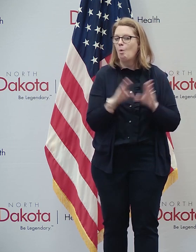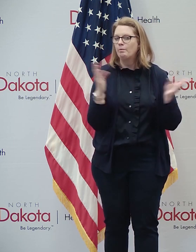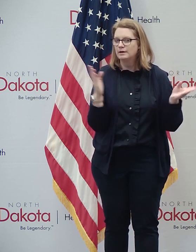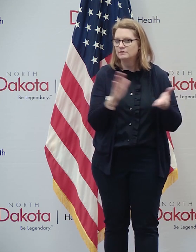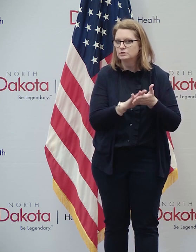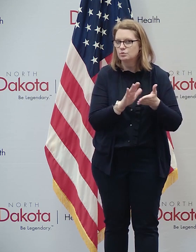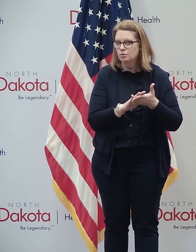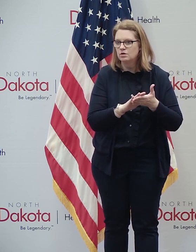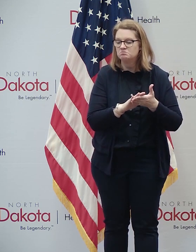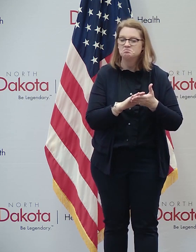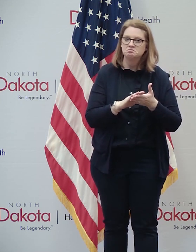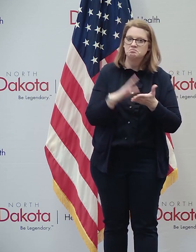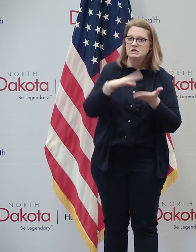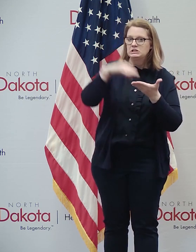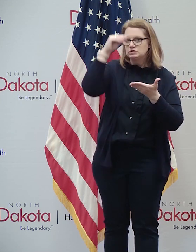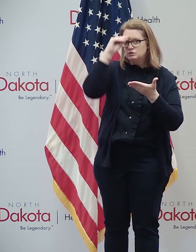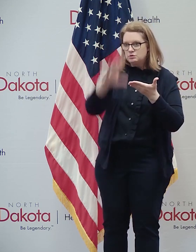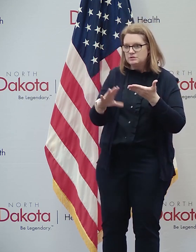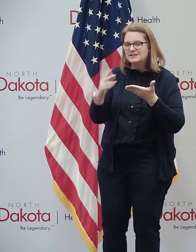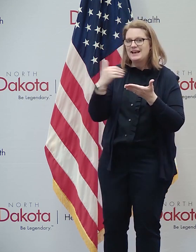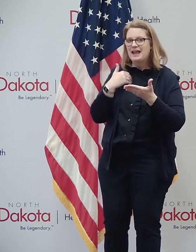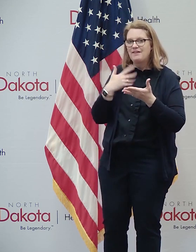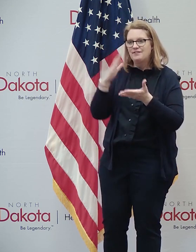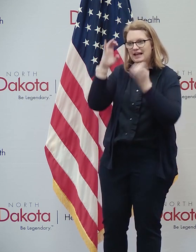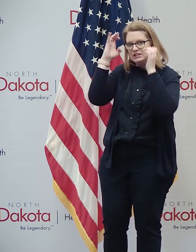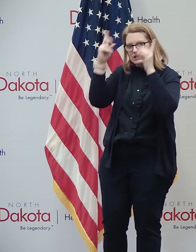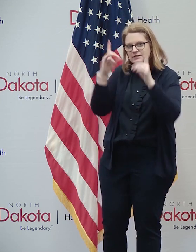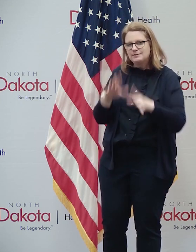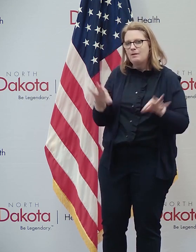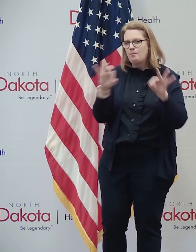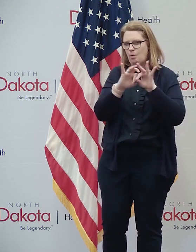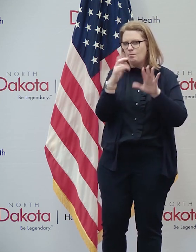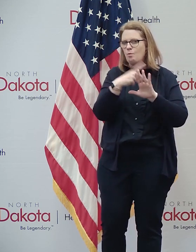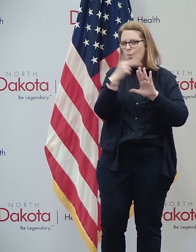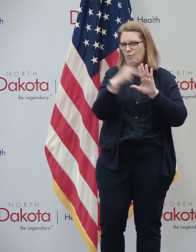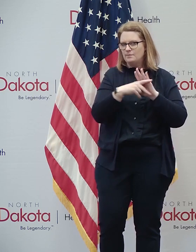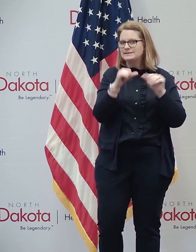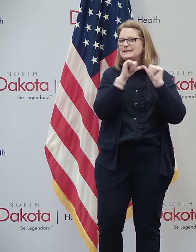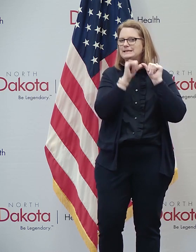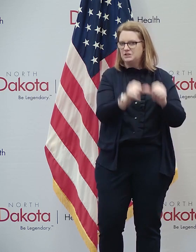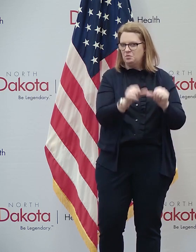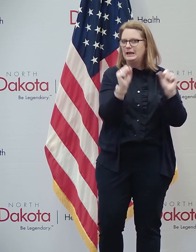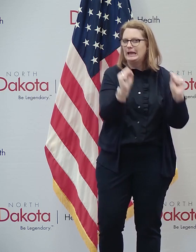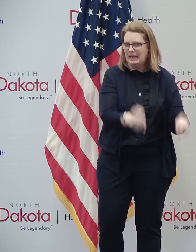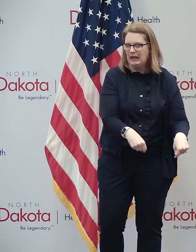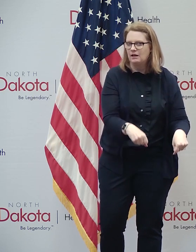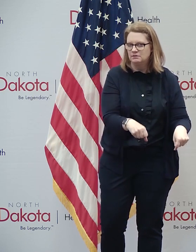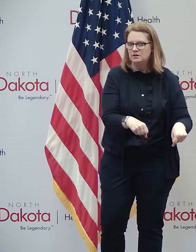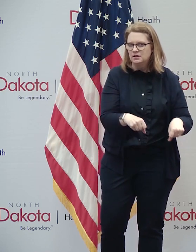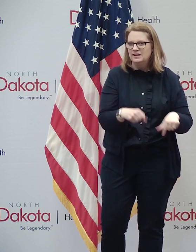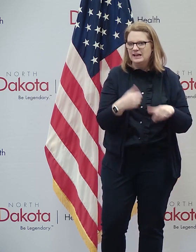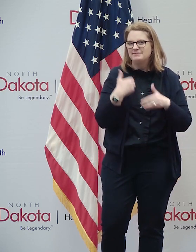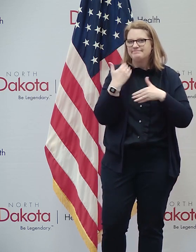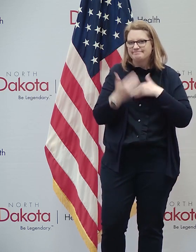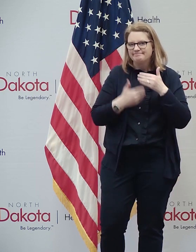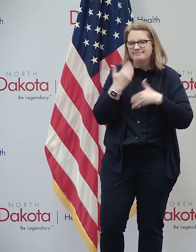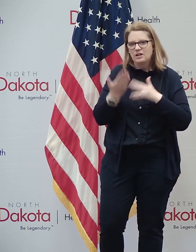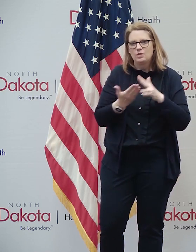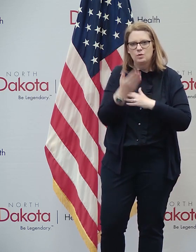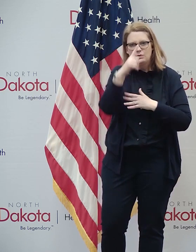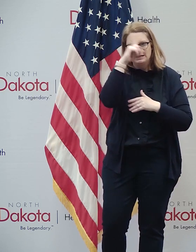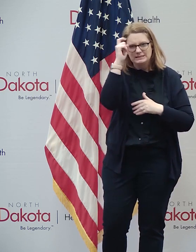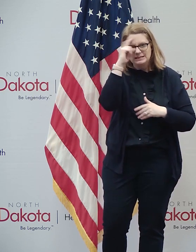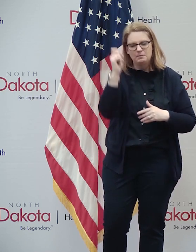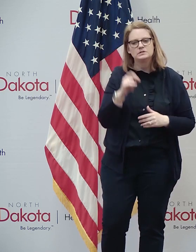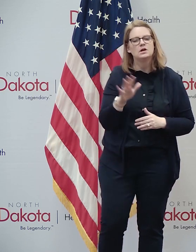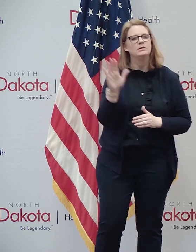can receive education and some really important programs can keep going on through the summer. And just to give people a sense